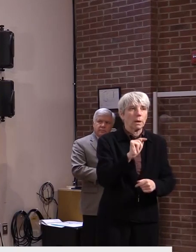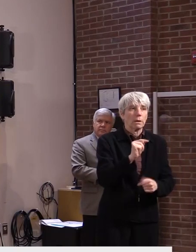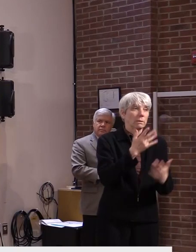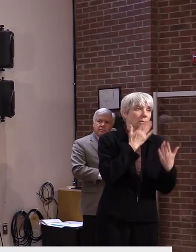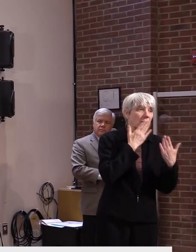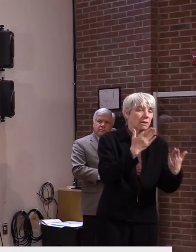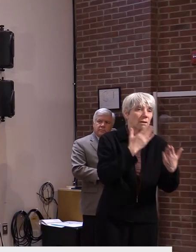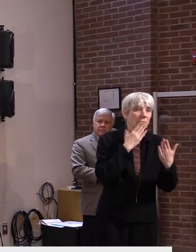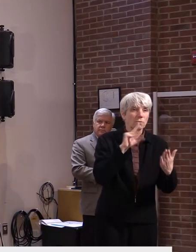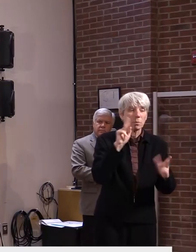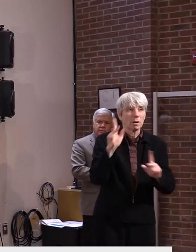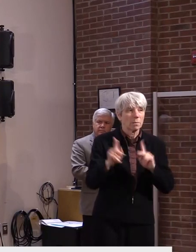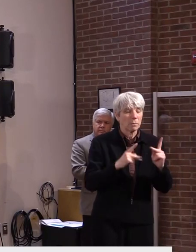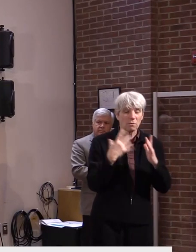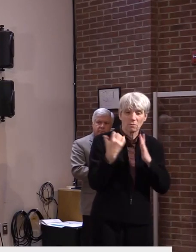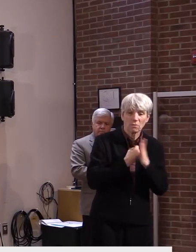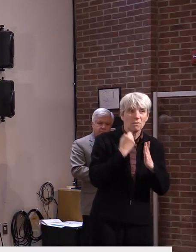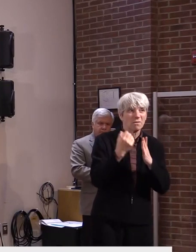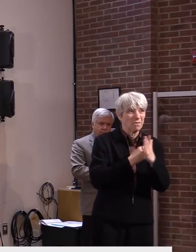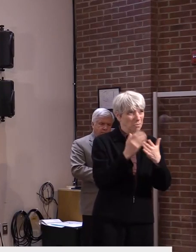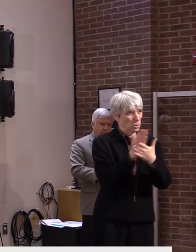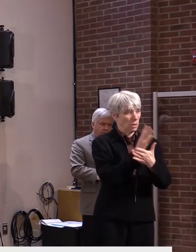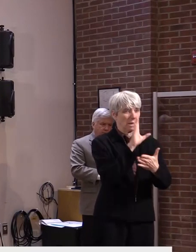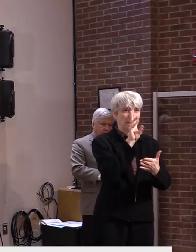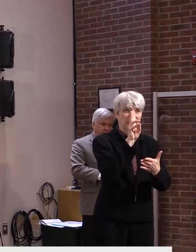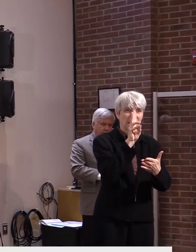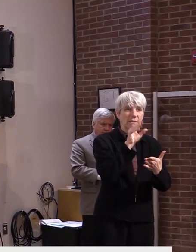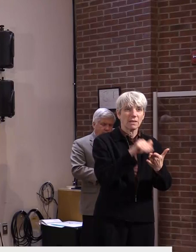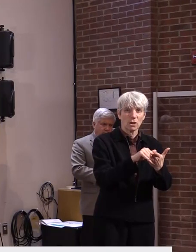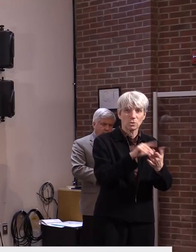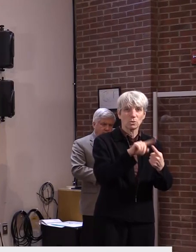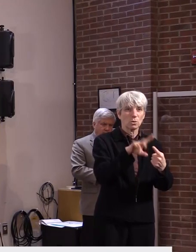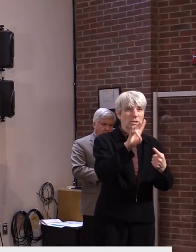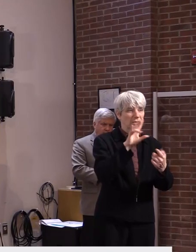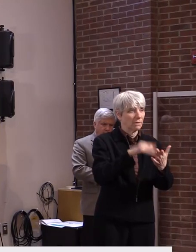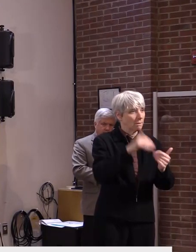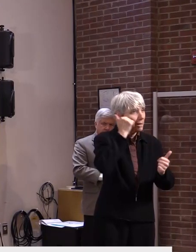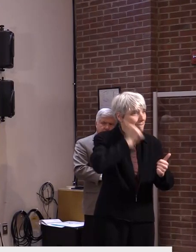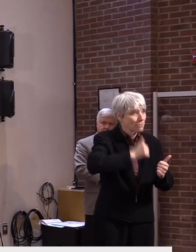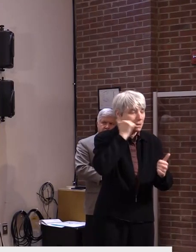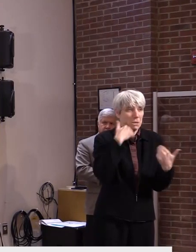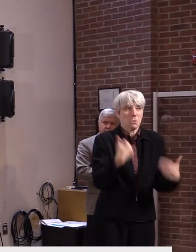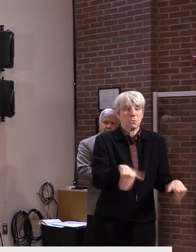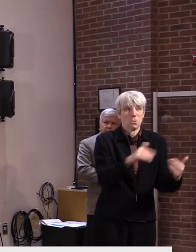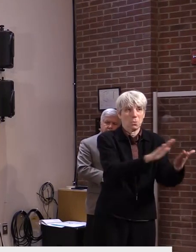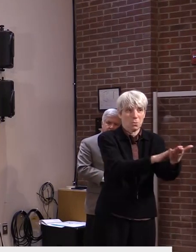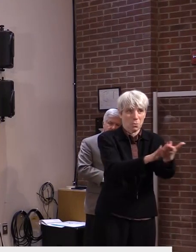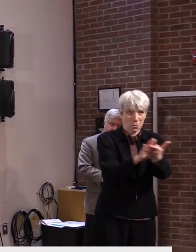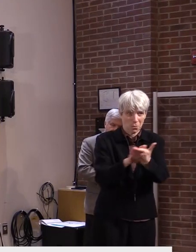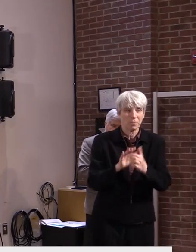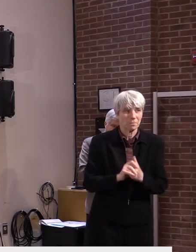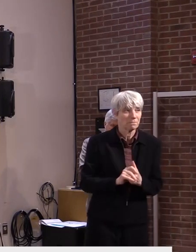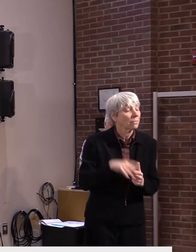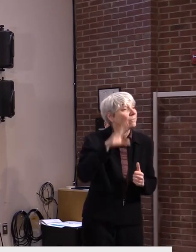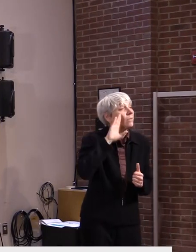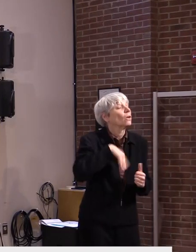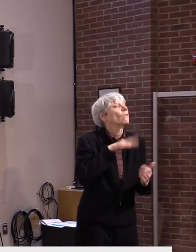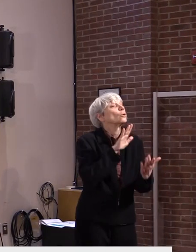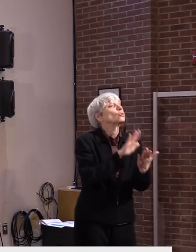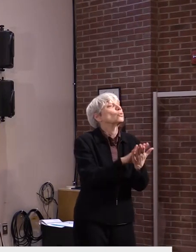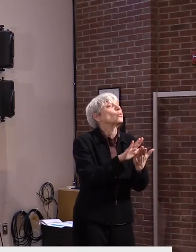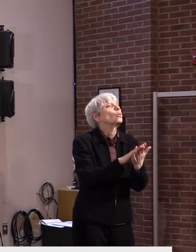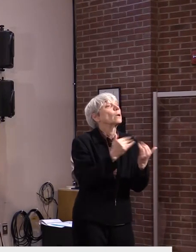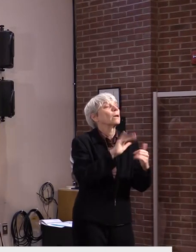tune of 6,000 to 7,000 tests per day. But in schools, as you've heard, we're focused on deploying newer